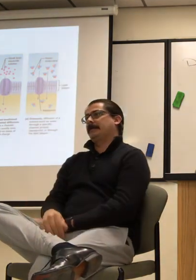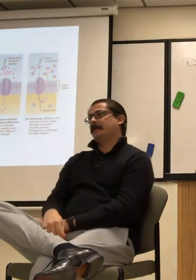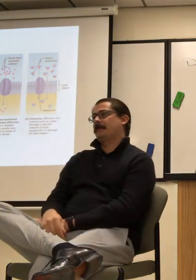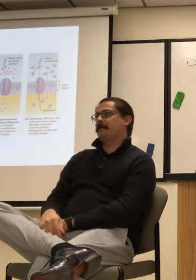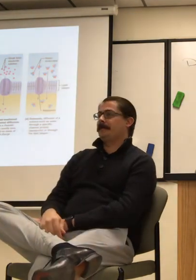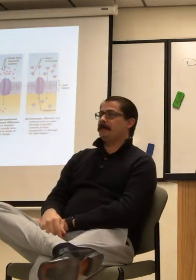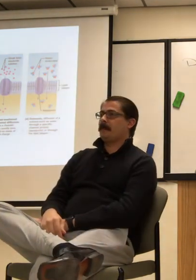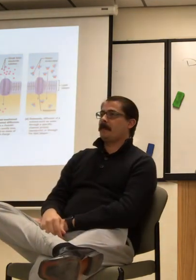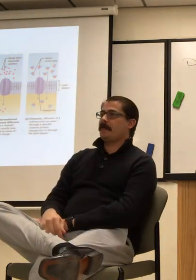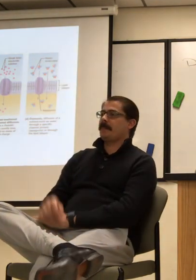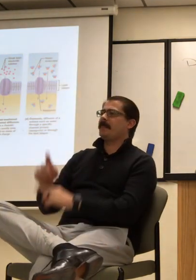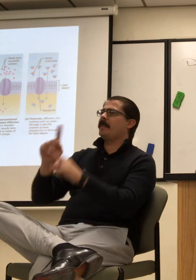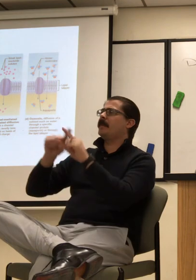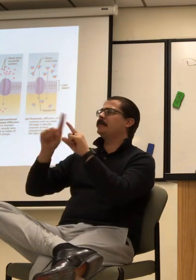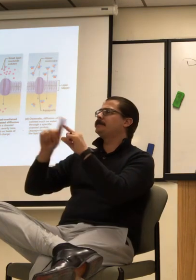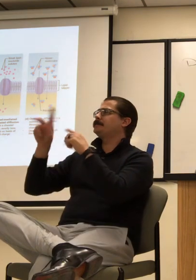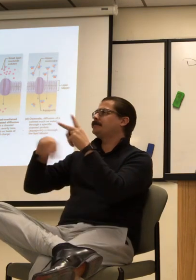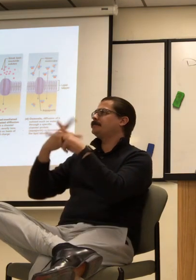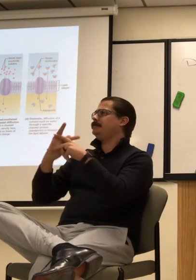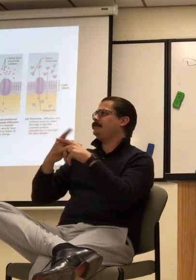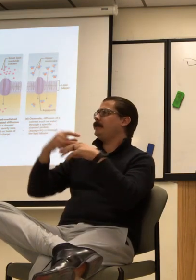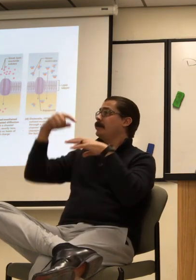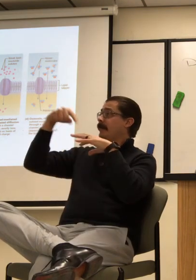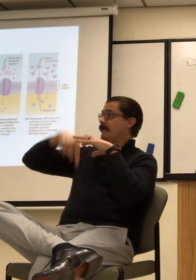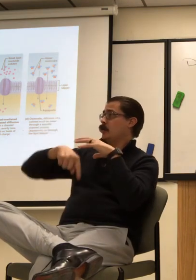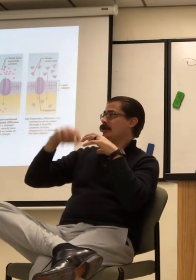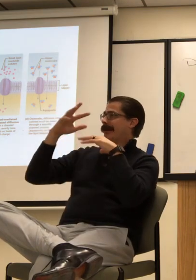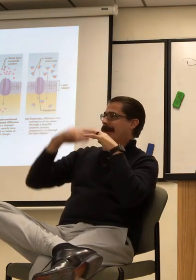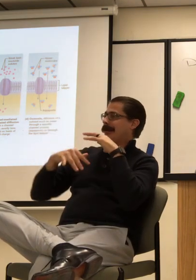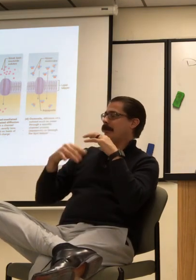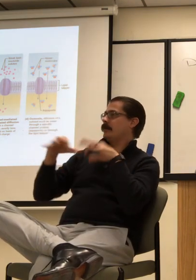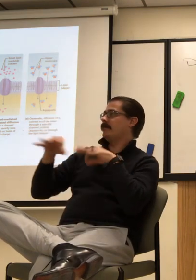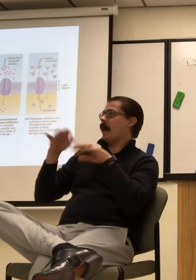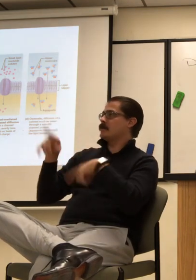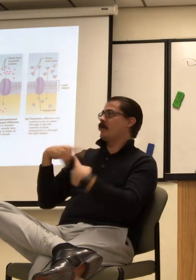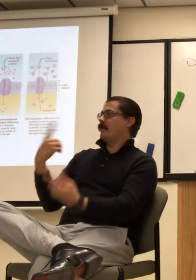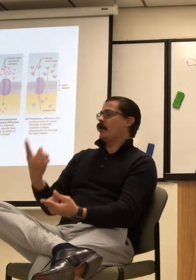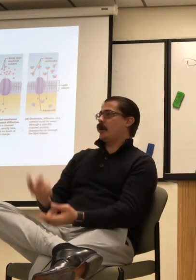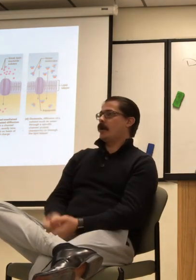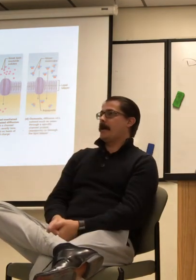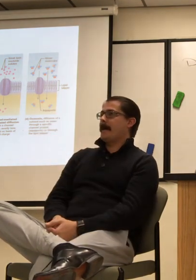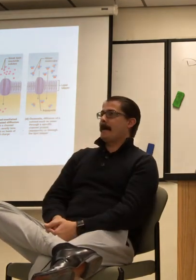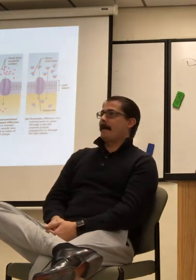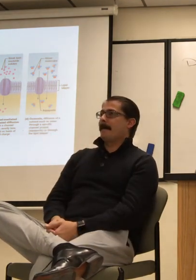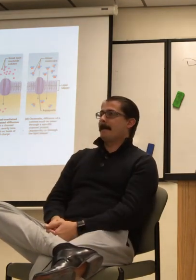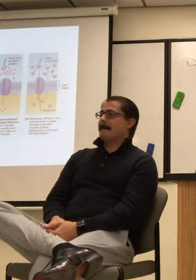all right. So there's different kinds of diffusion. We've defined two so far.